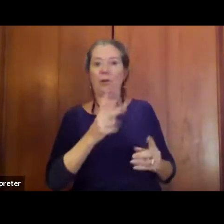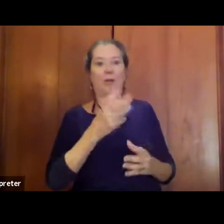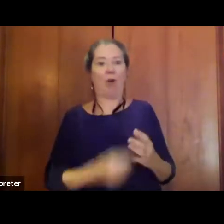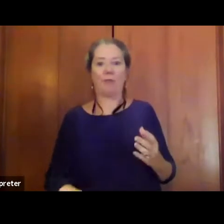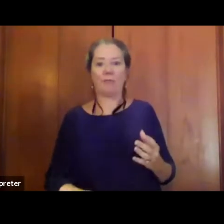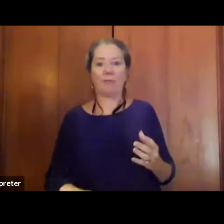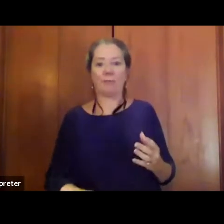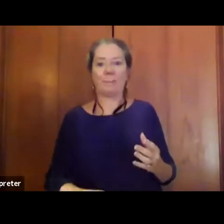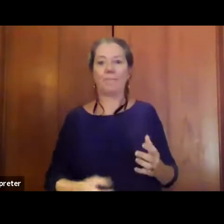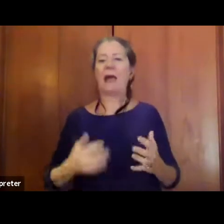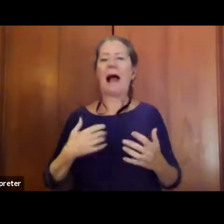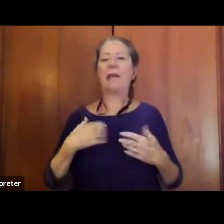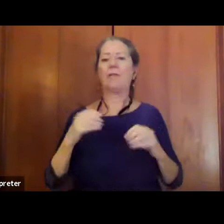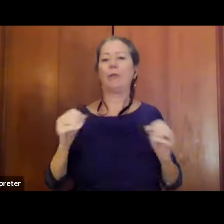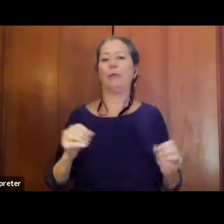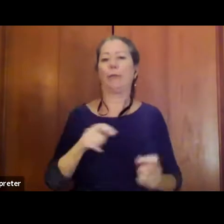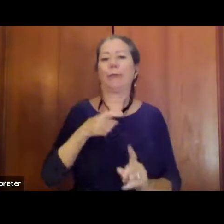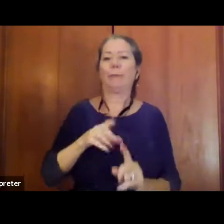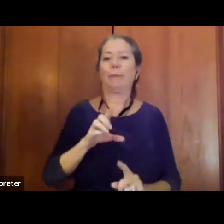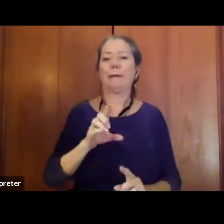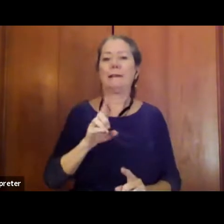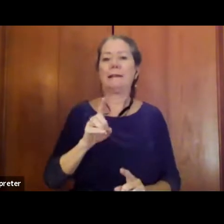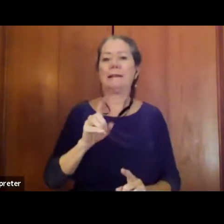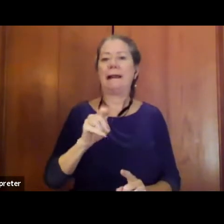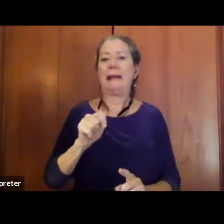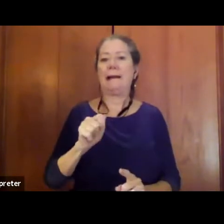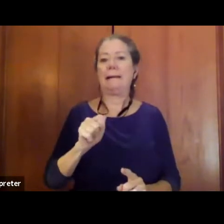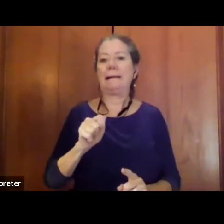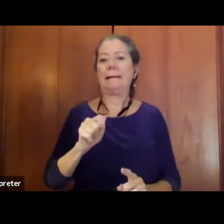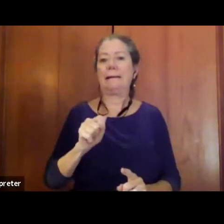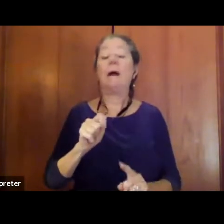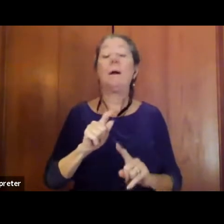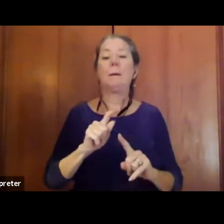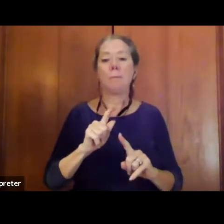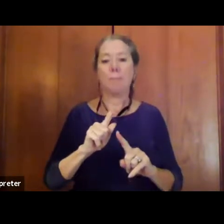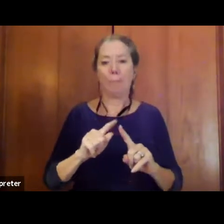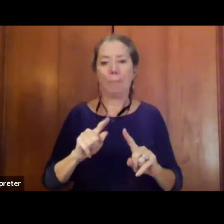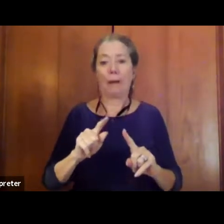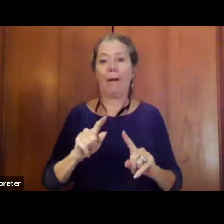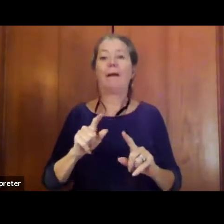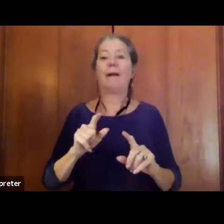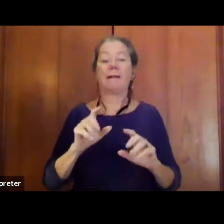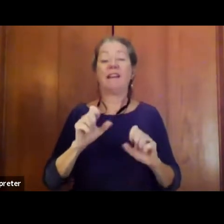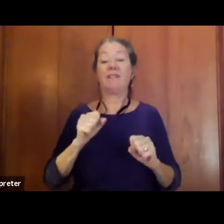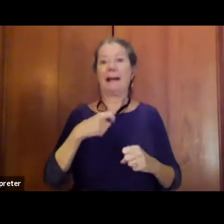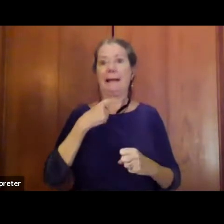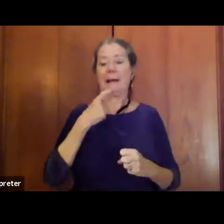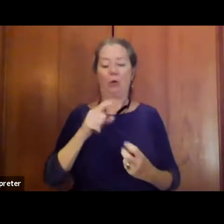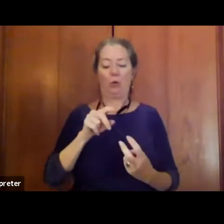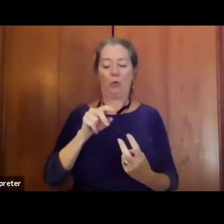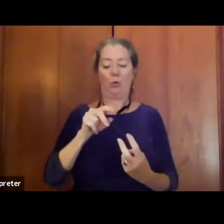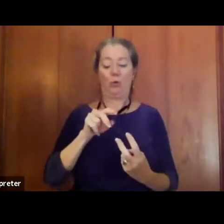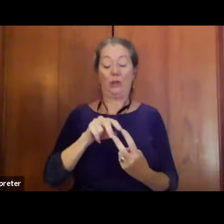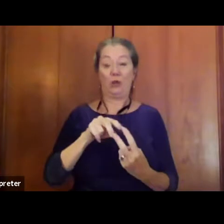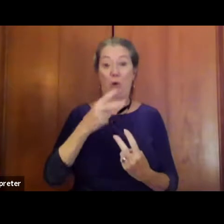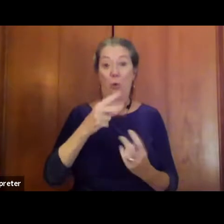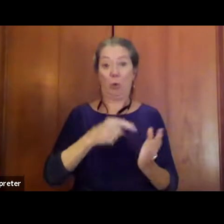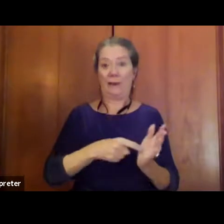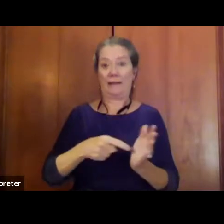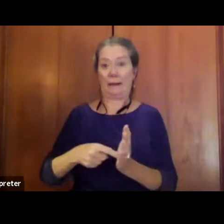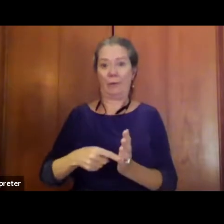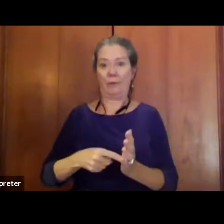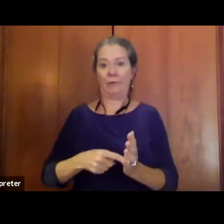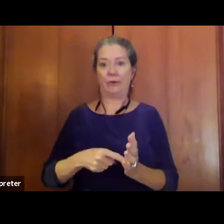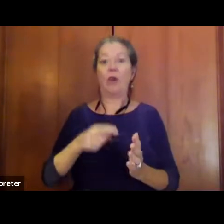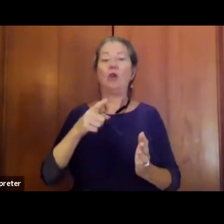matter, but if you had asked me, I could see that the two examples I just provided about my own experience be described as hope